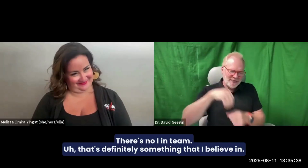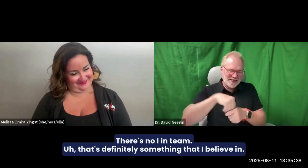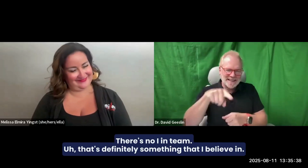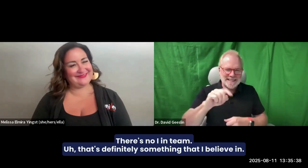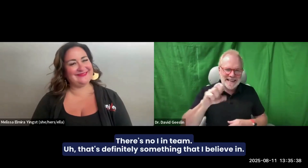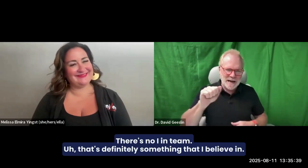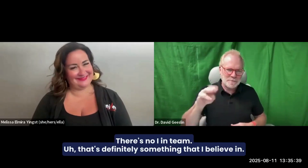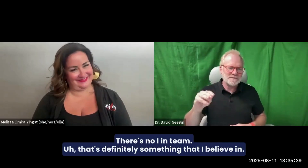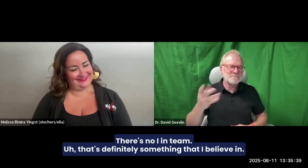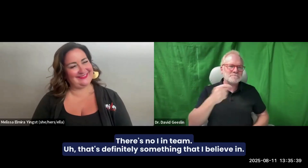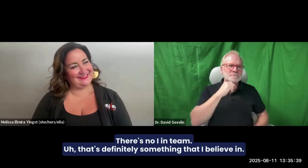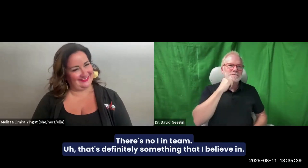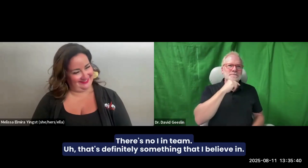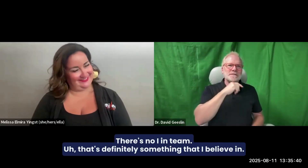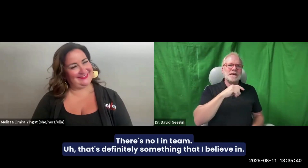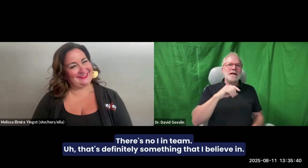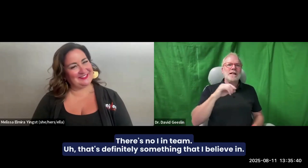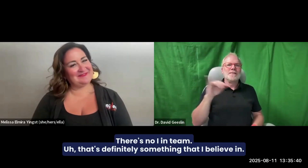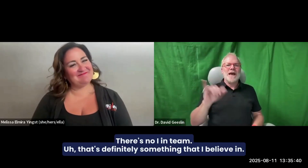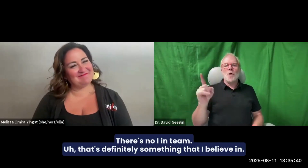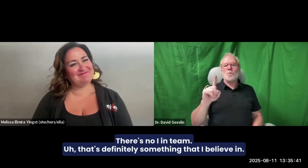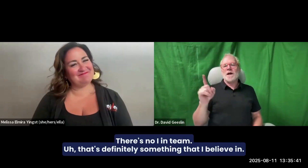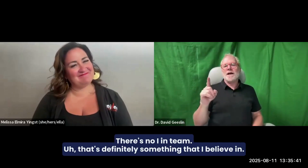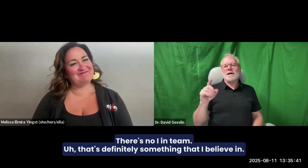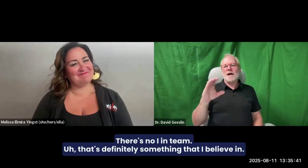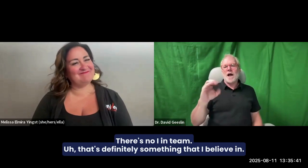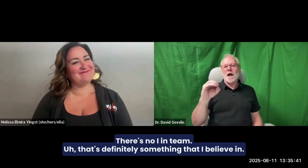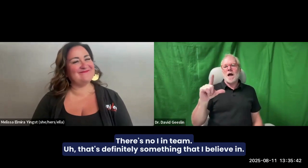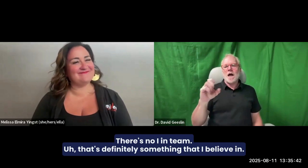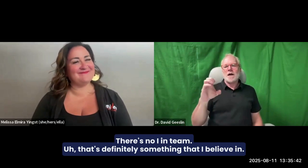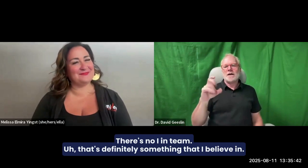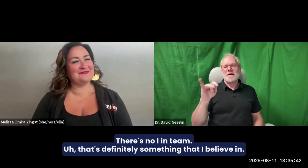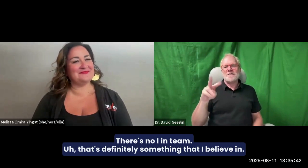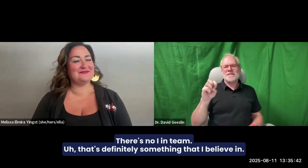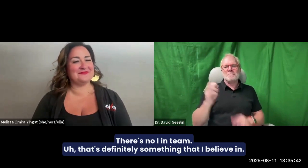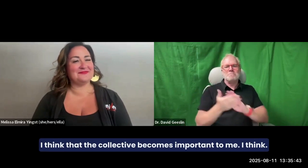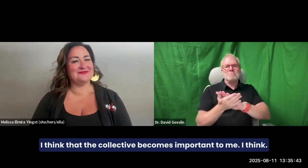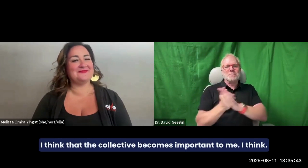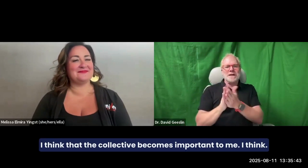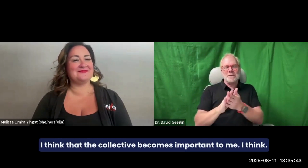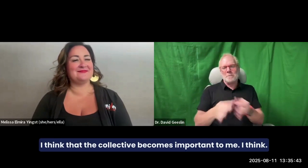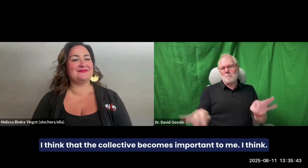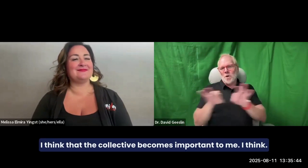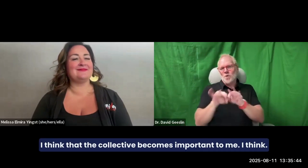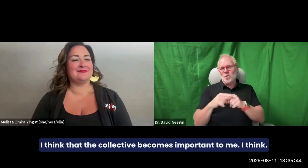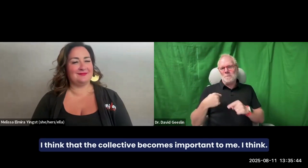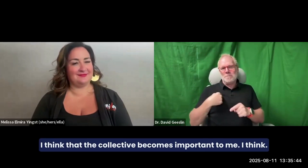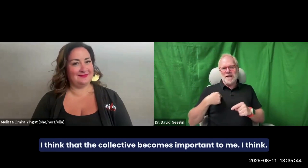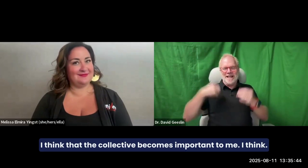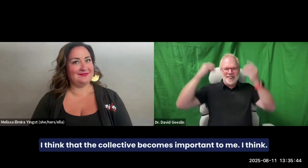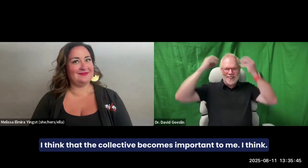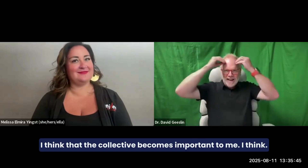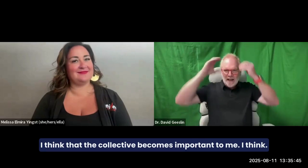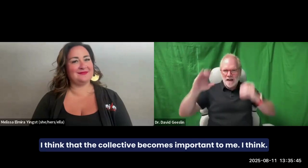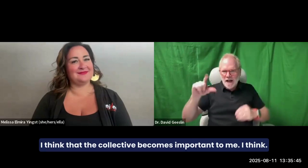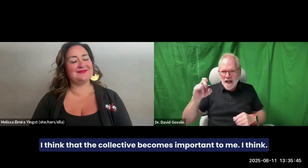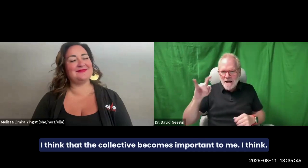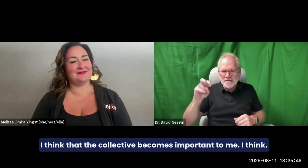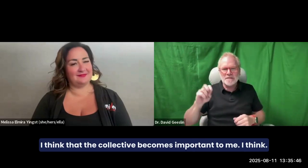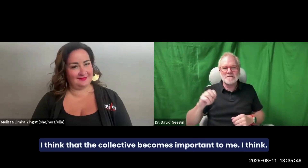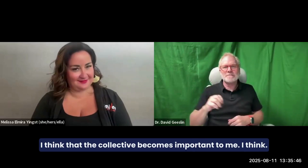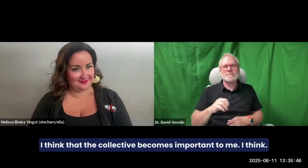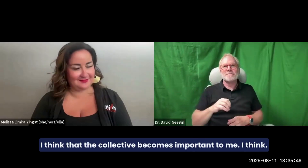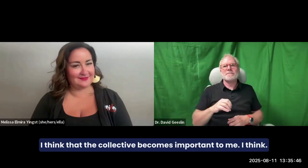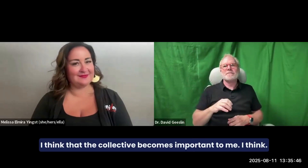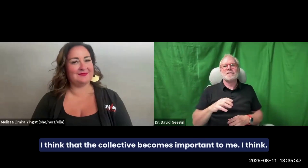team. That's definitely something that I believe in. I think that the